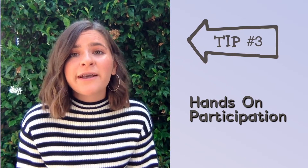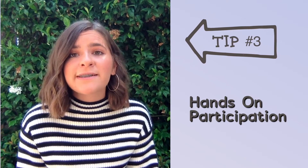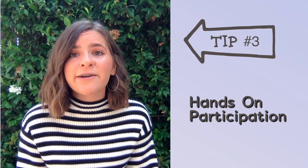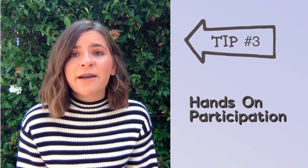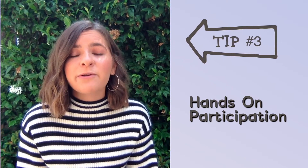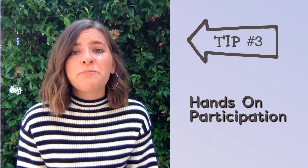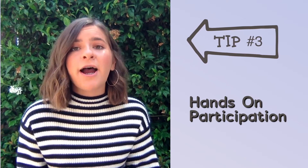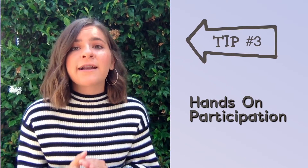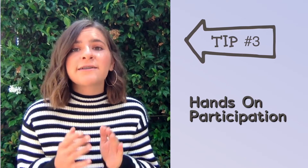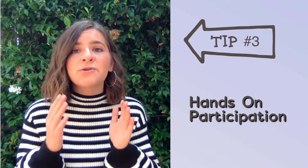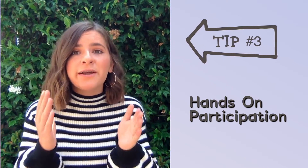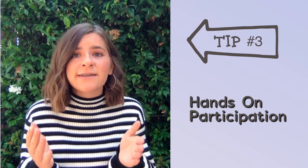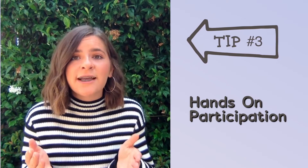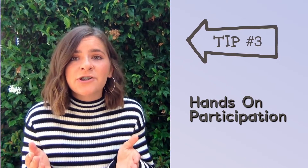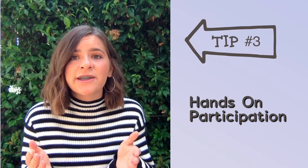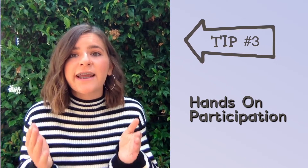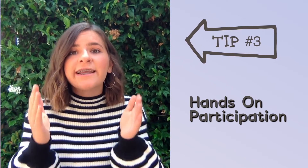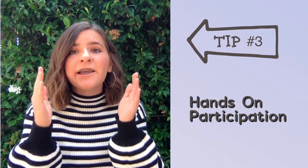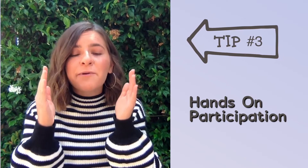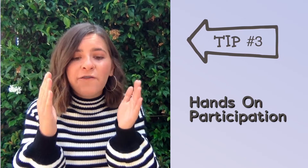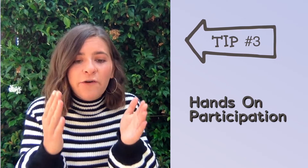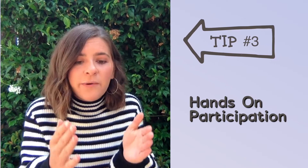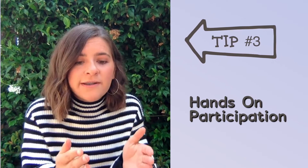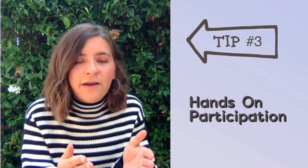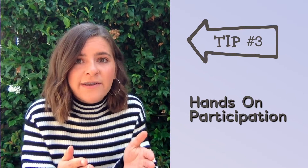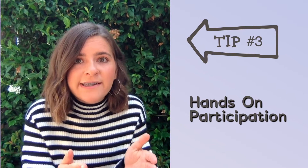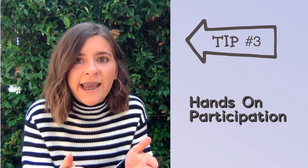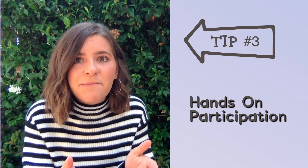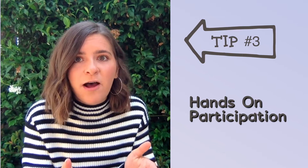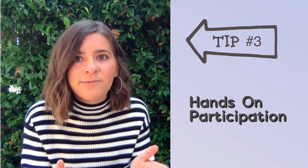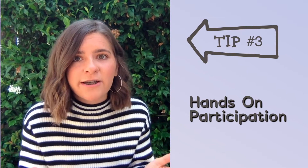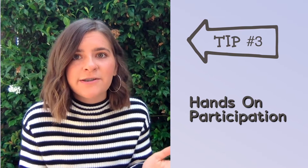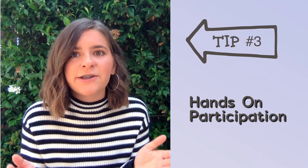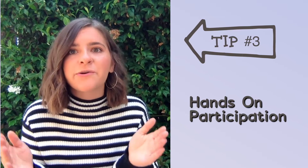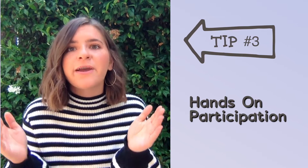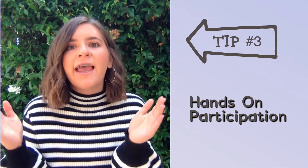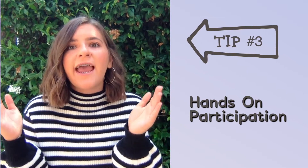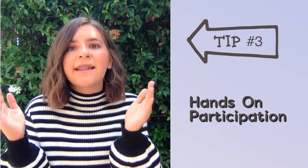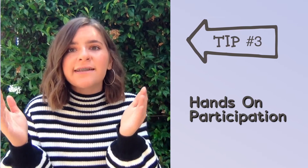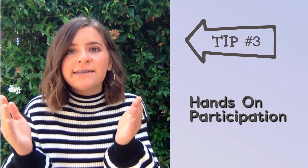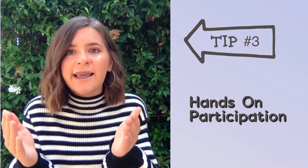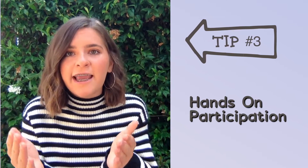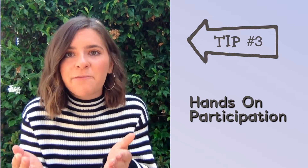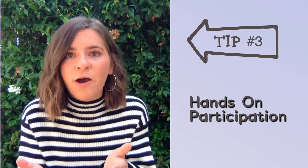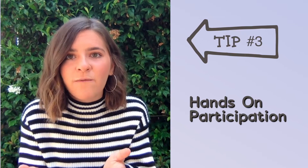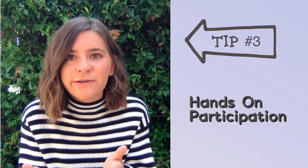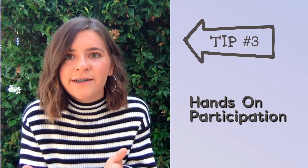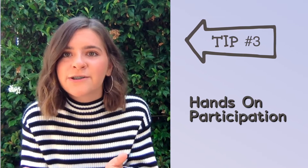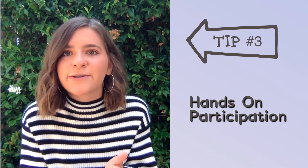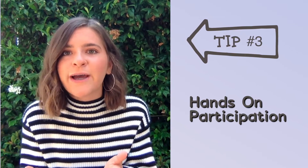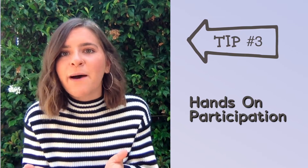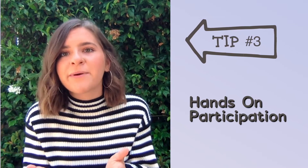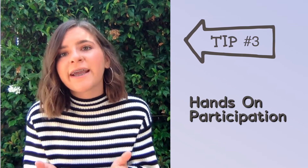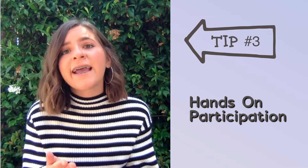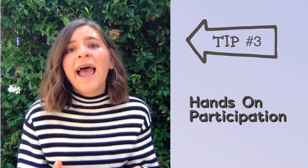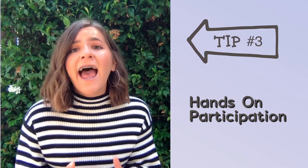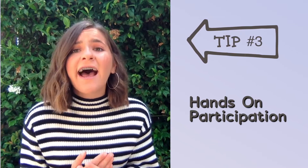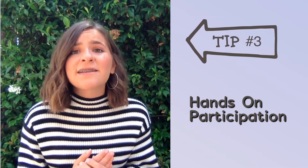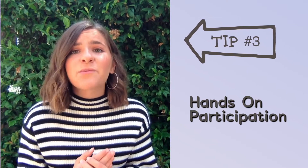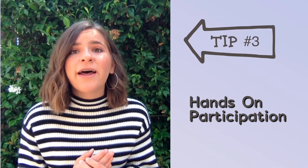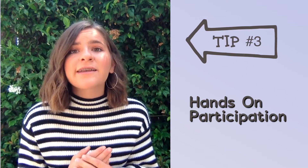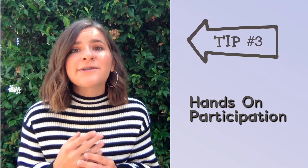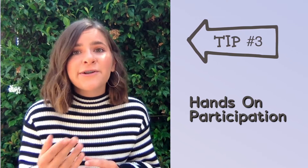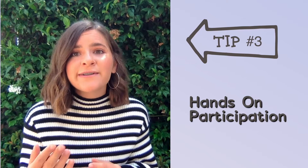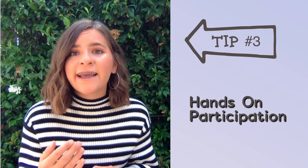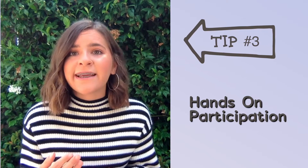important because they're able to practice joint attention and keeping focus on the same object as you and the same conversational topic,